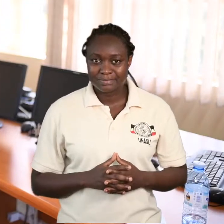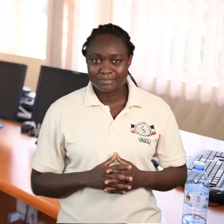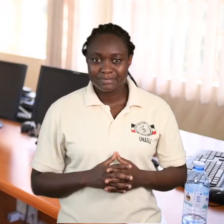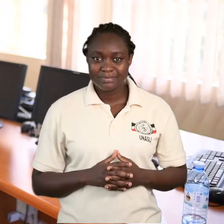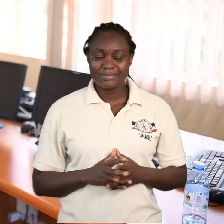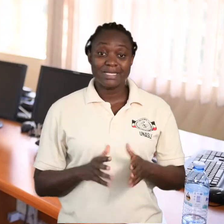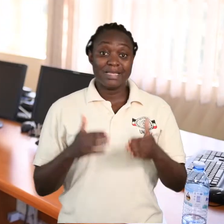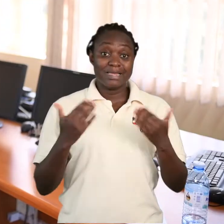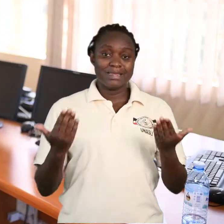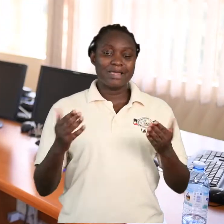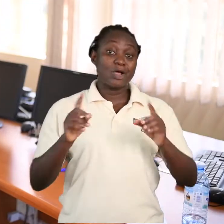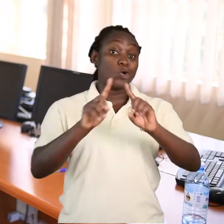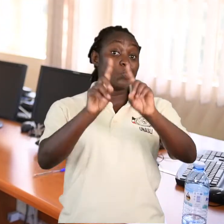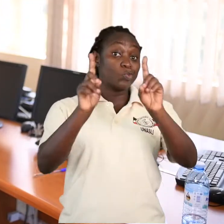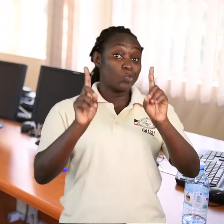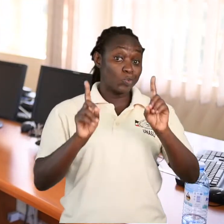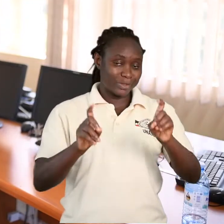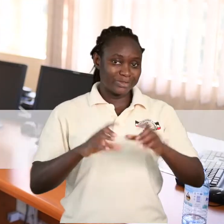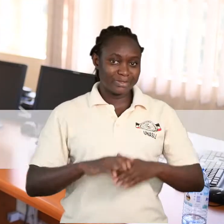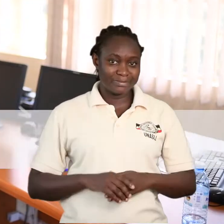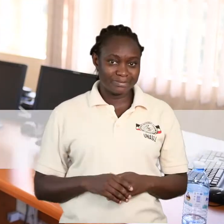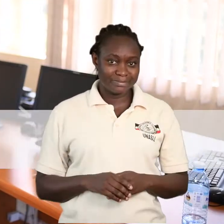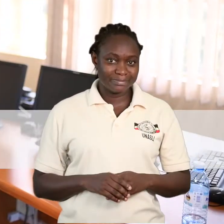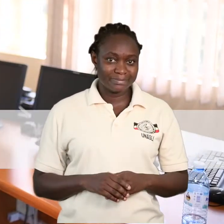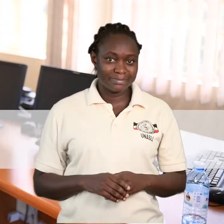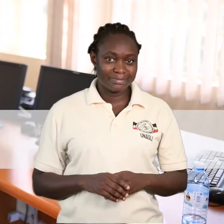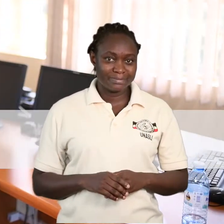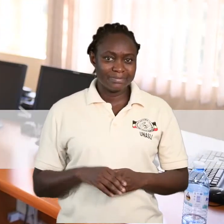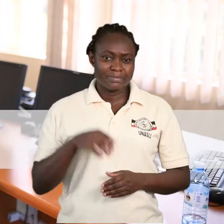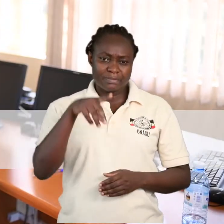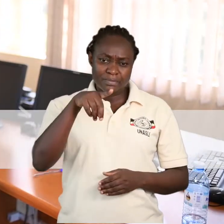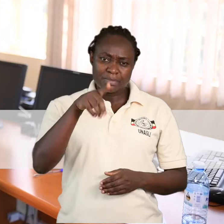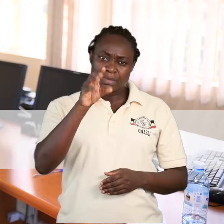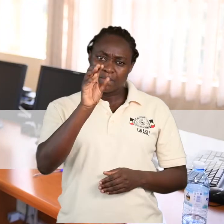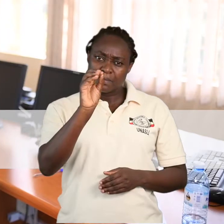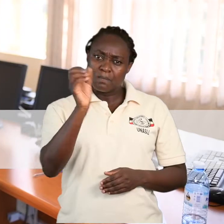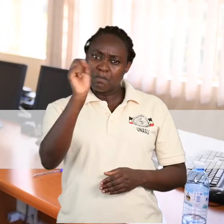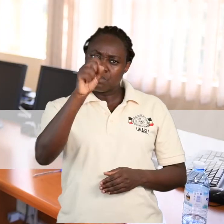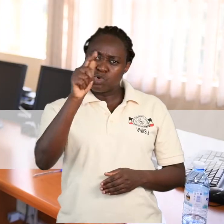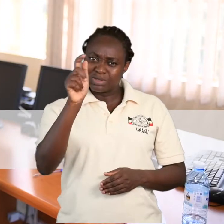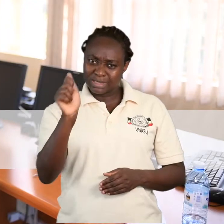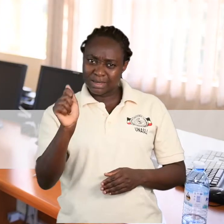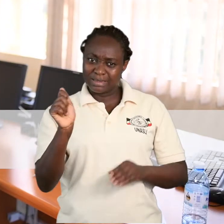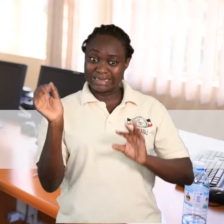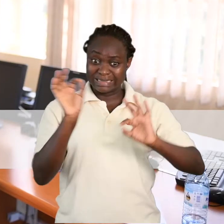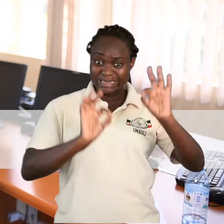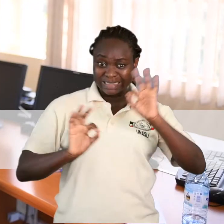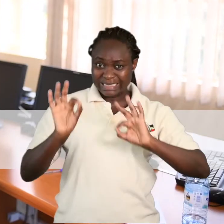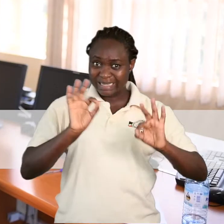Can you write this question? What is poster designing?